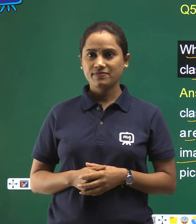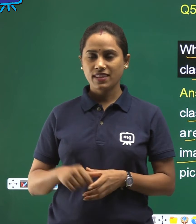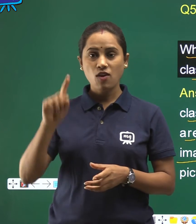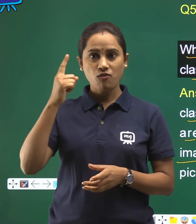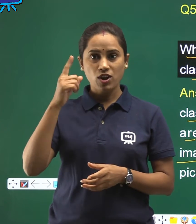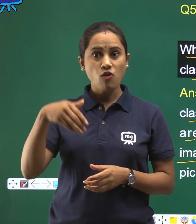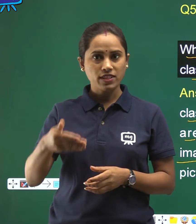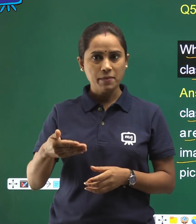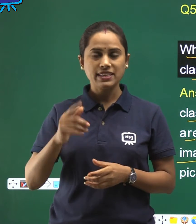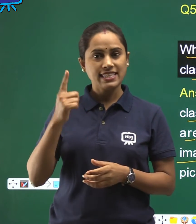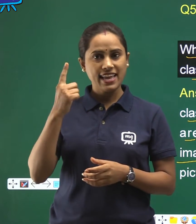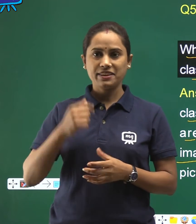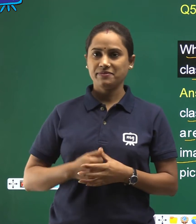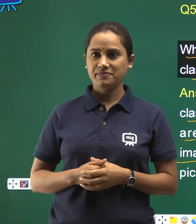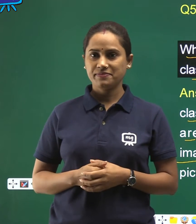One of them is a